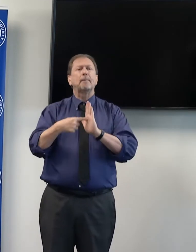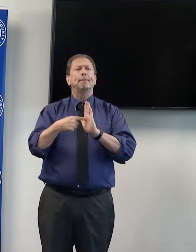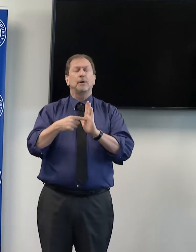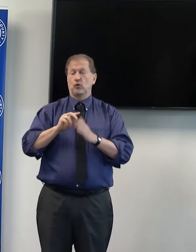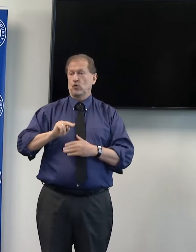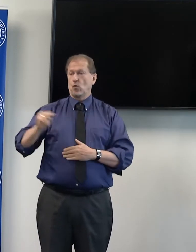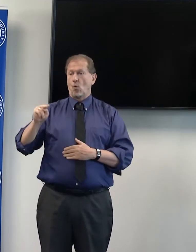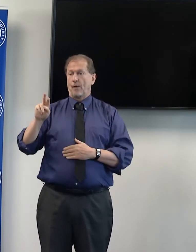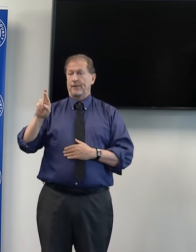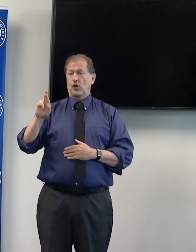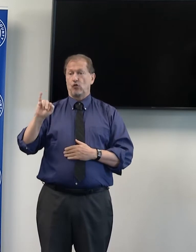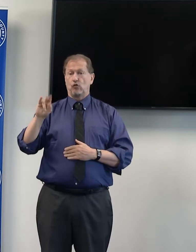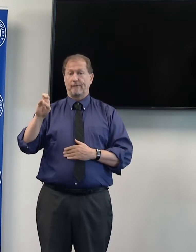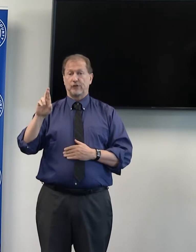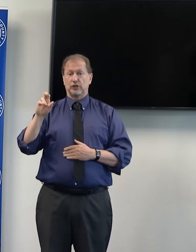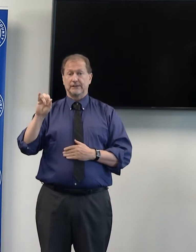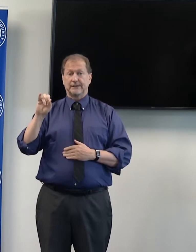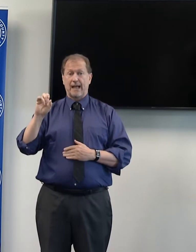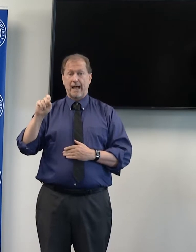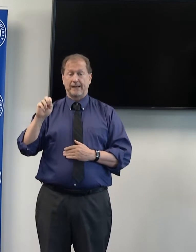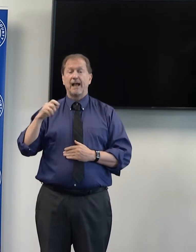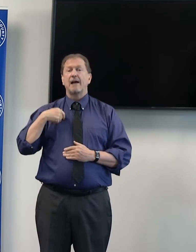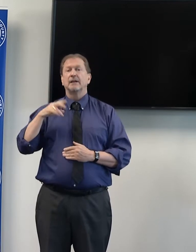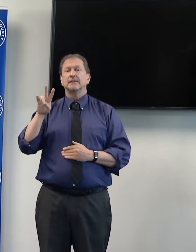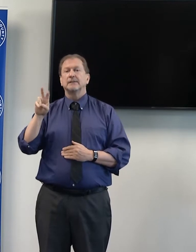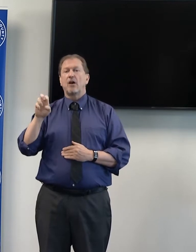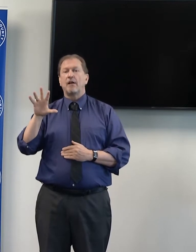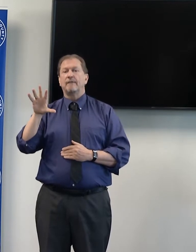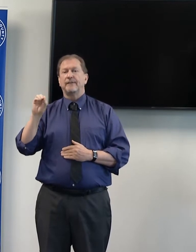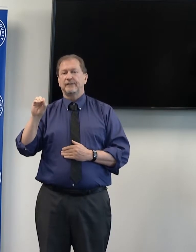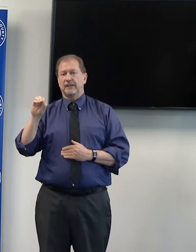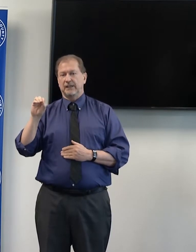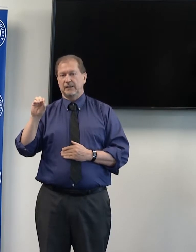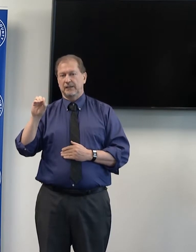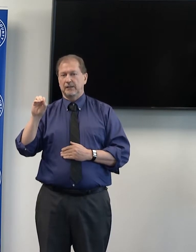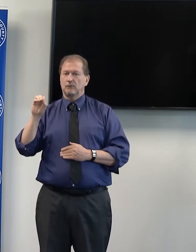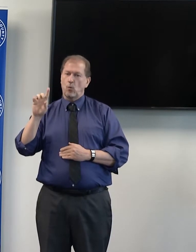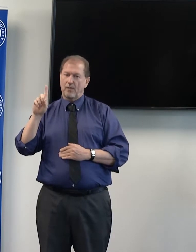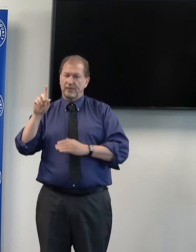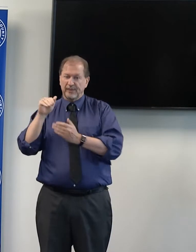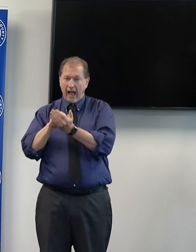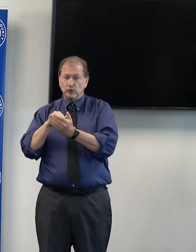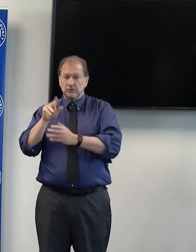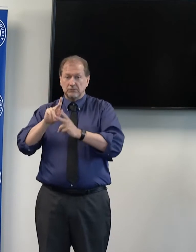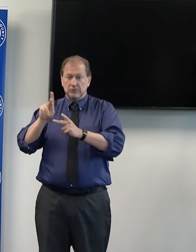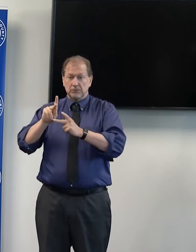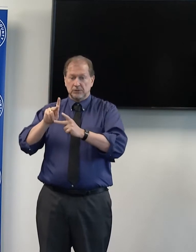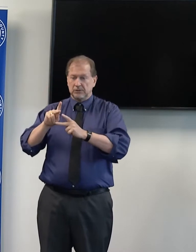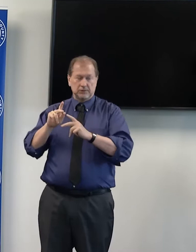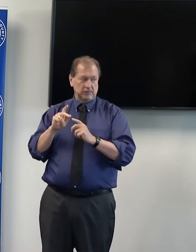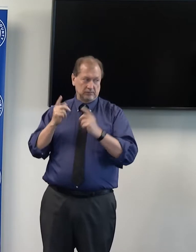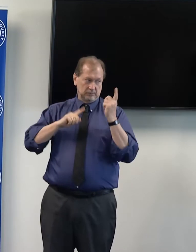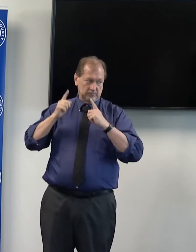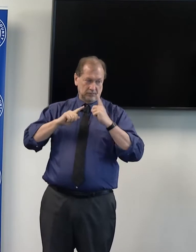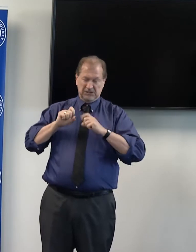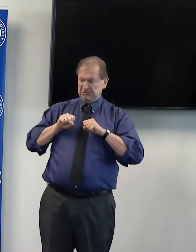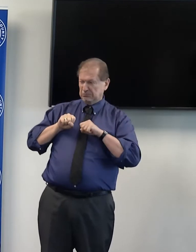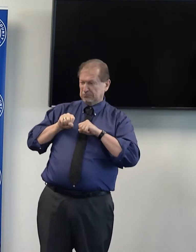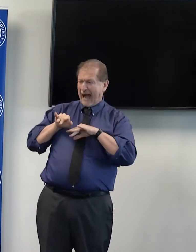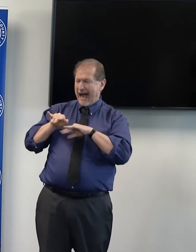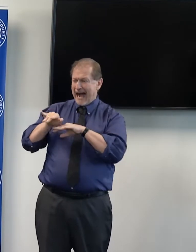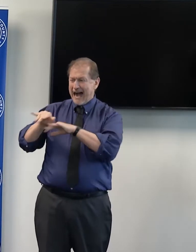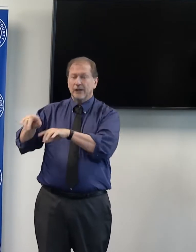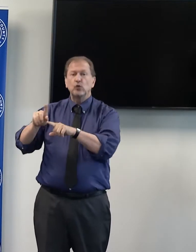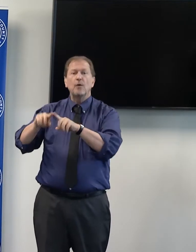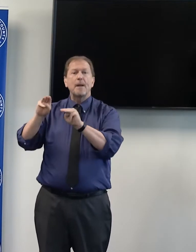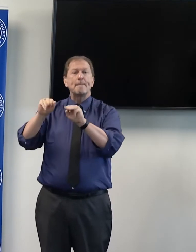was anywhere between 750 to 1,000 people looted that mall. There was no peaceful protest